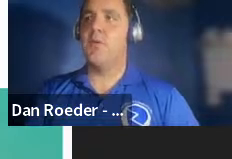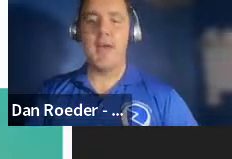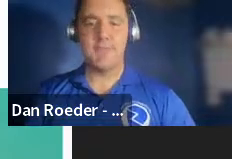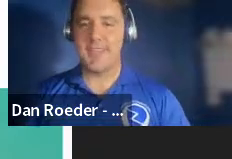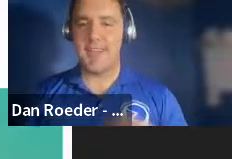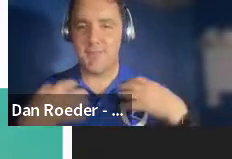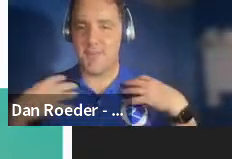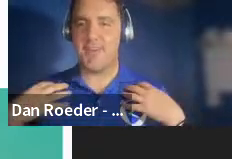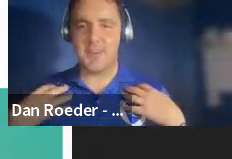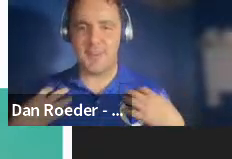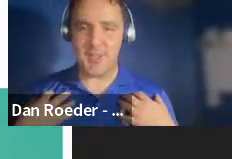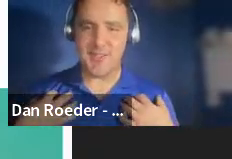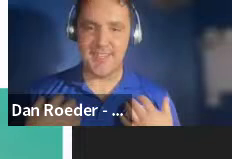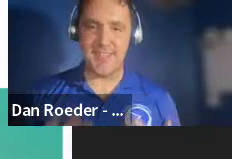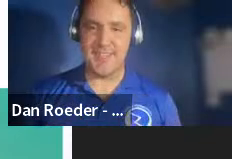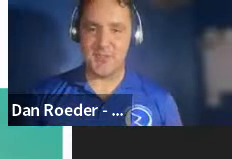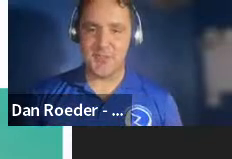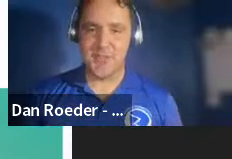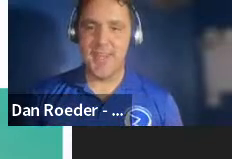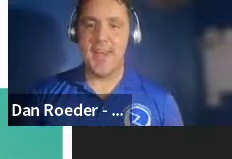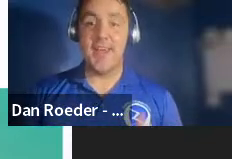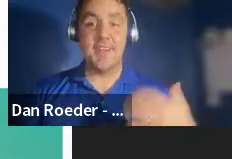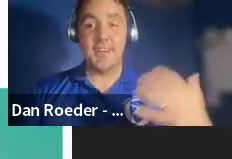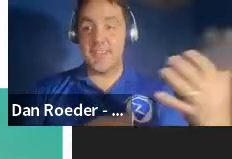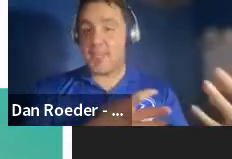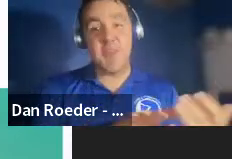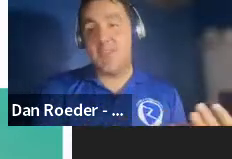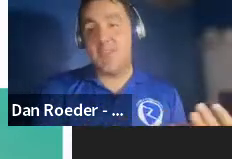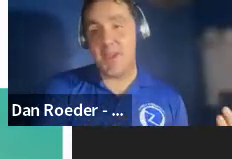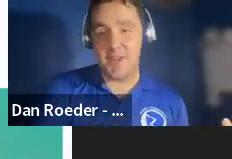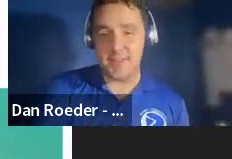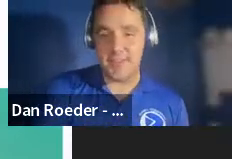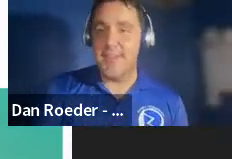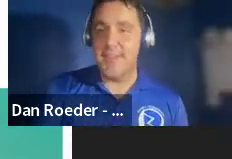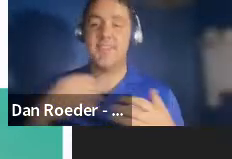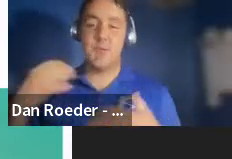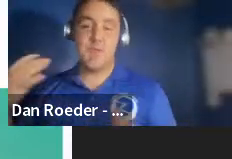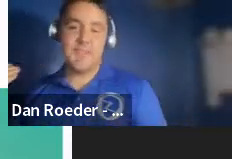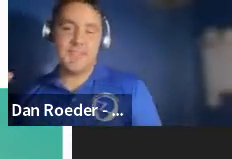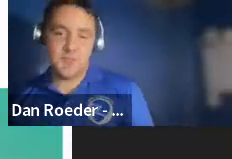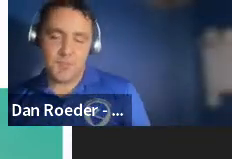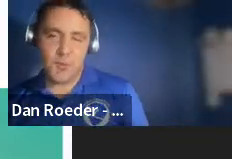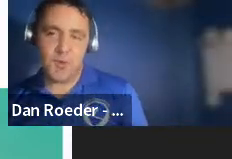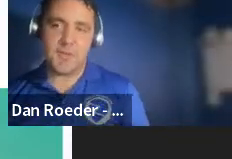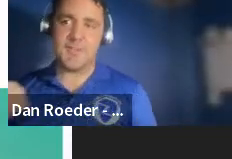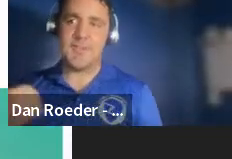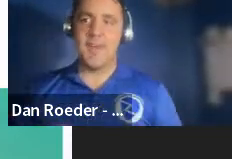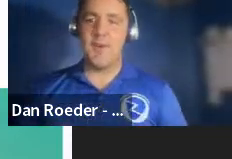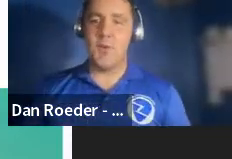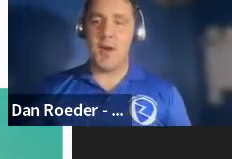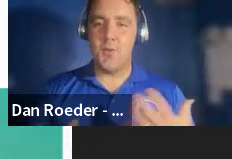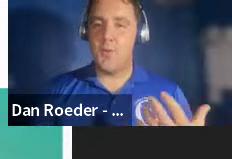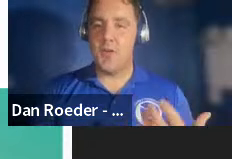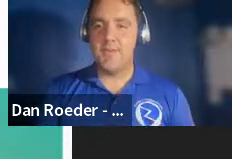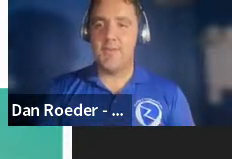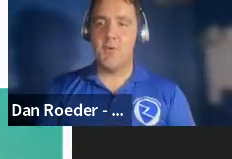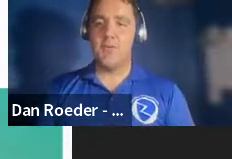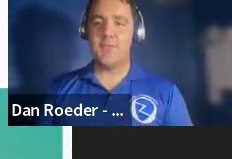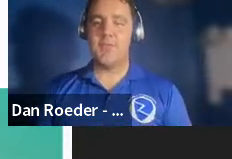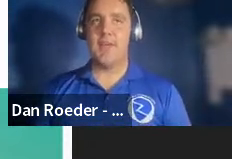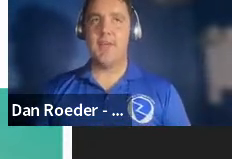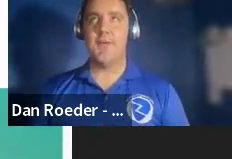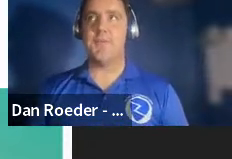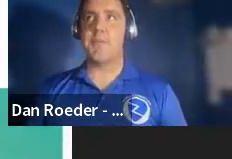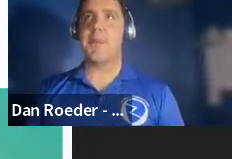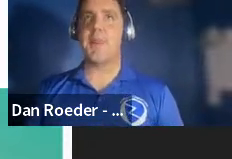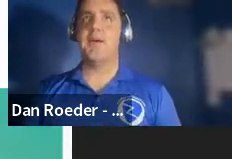We don't have to take everything on ourselves as teachers, and the same thing as parents, the same things as employers. One of the